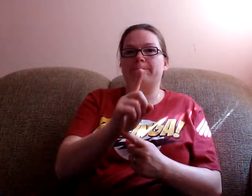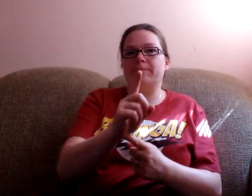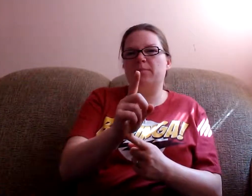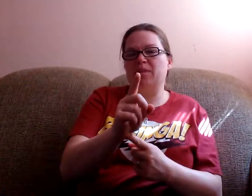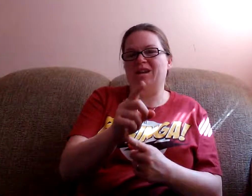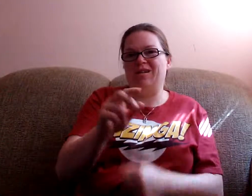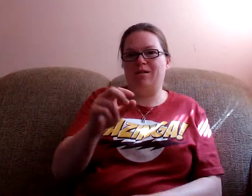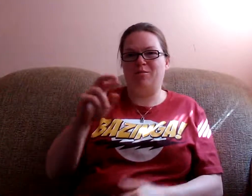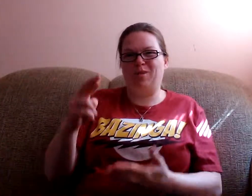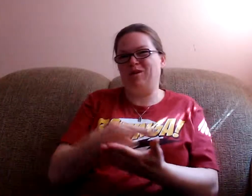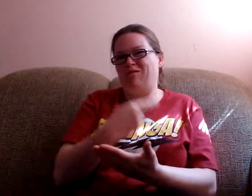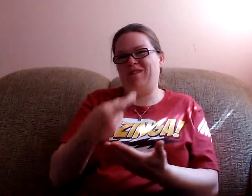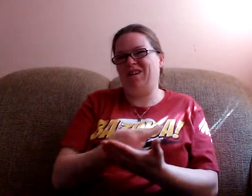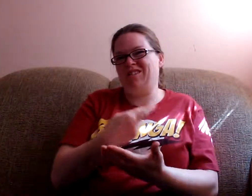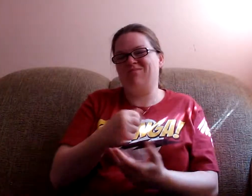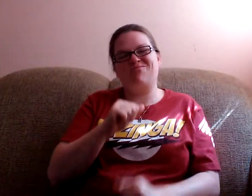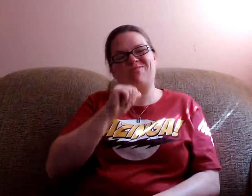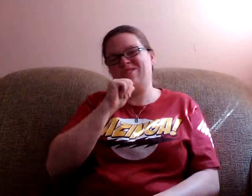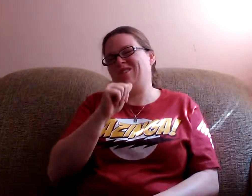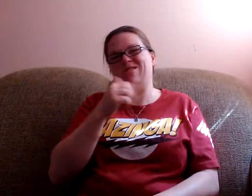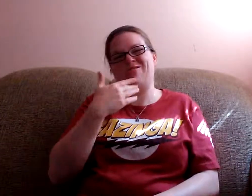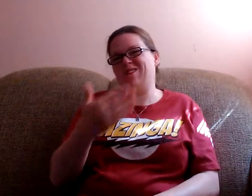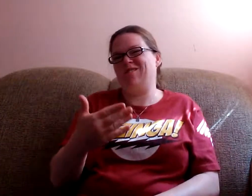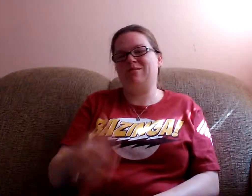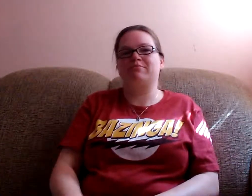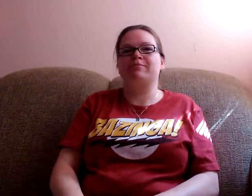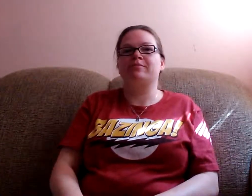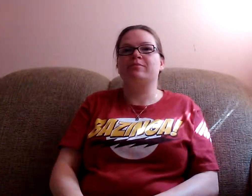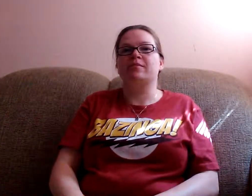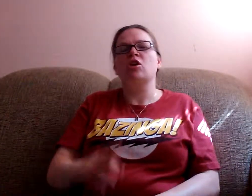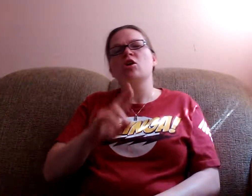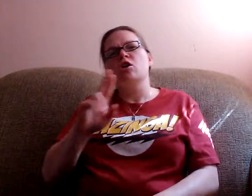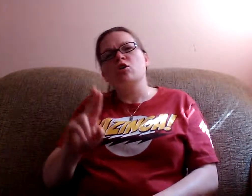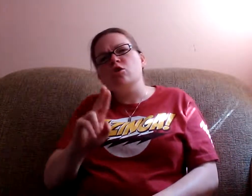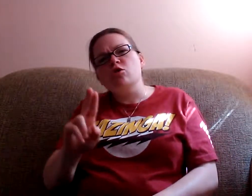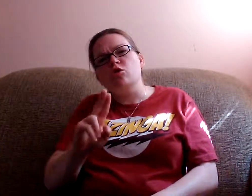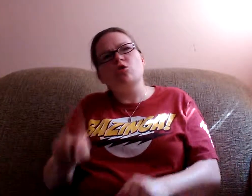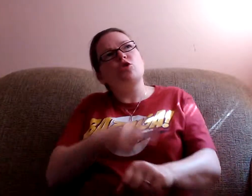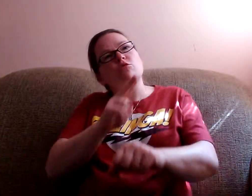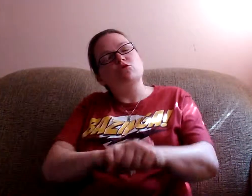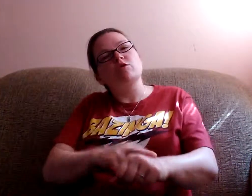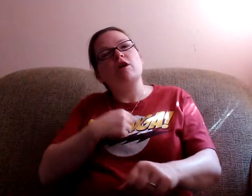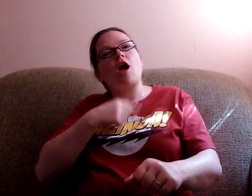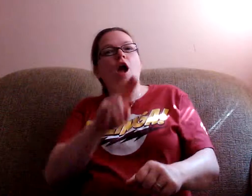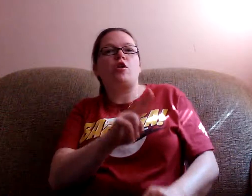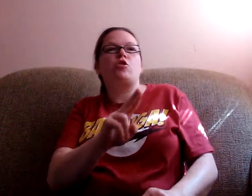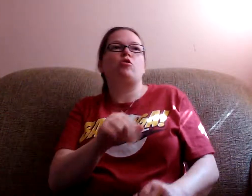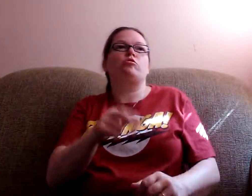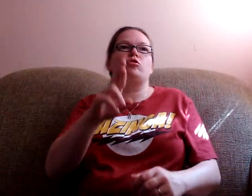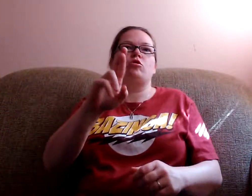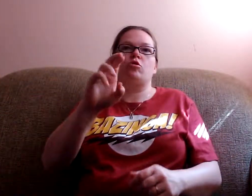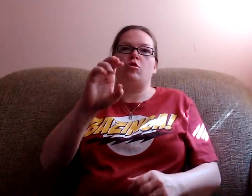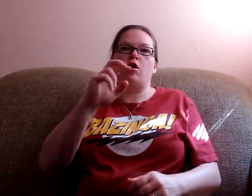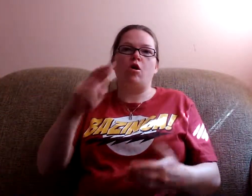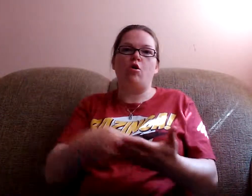like that. Those don't work out so well. And I usually cook my rice in a rice cooker, but we'll talk about that later. So you need rice, and you need